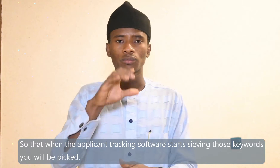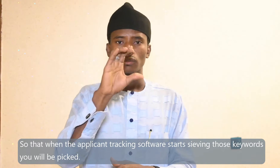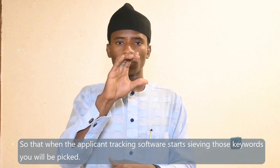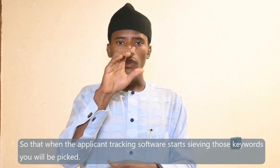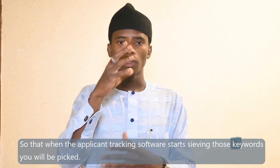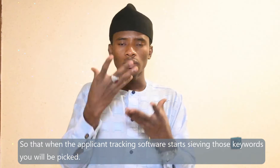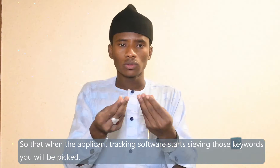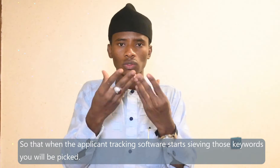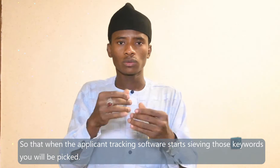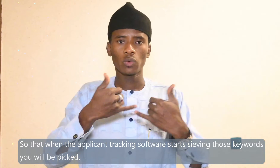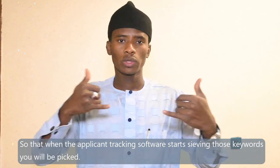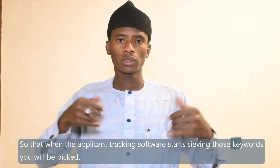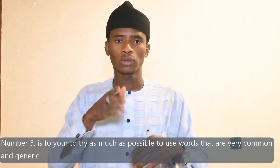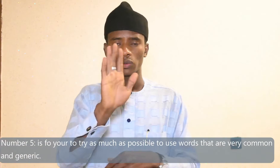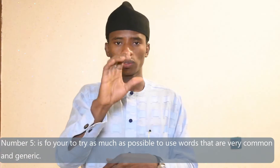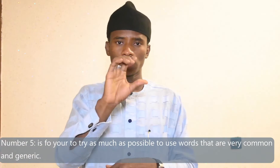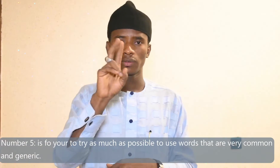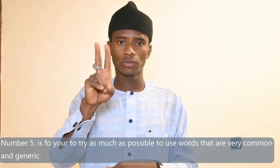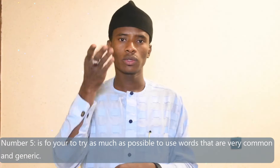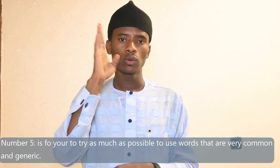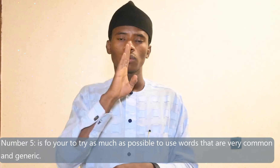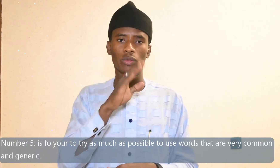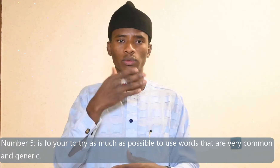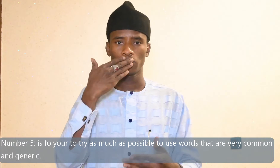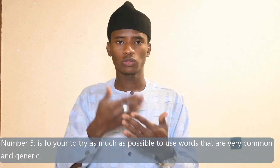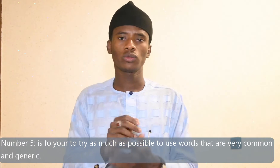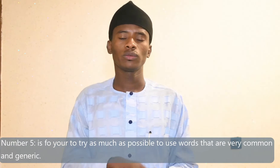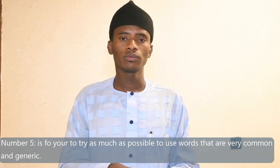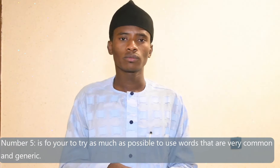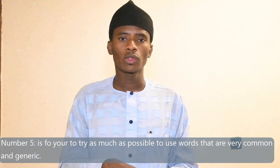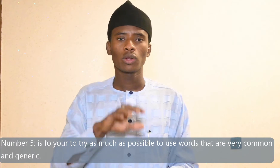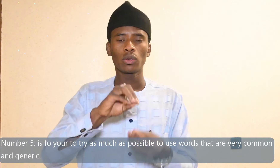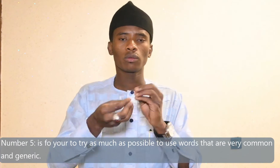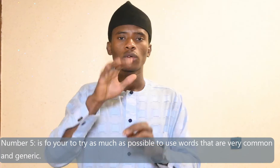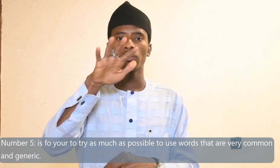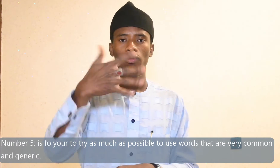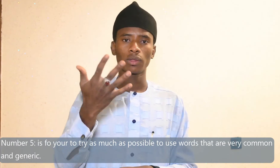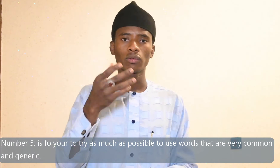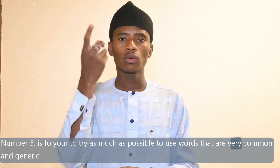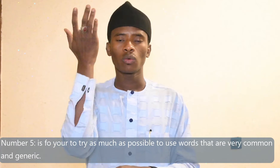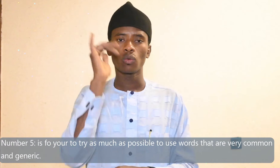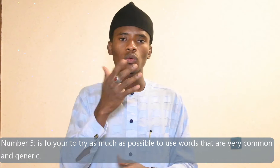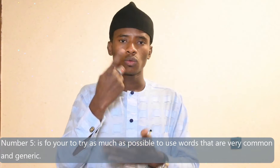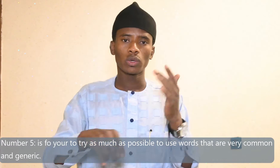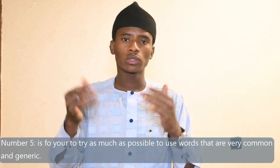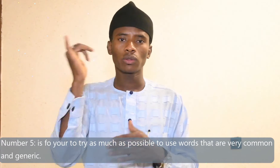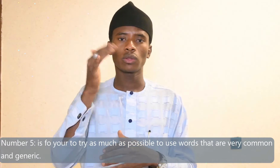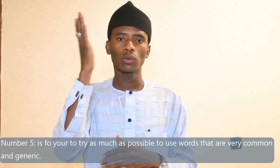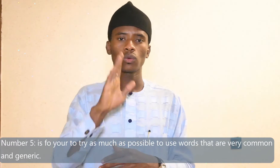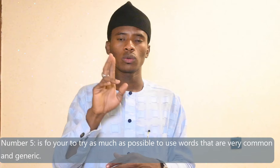you will be picked. Number 5, one way also is for you to try